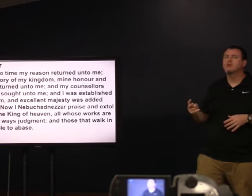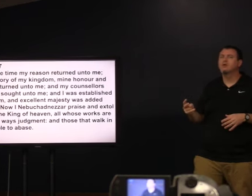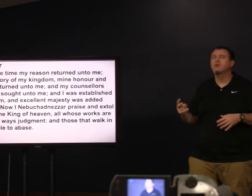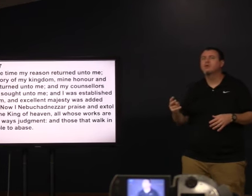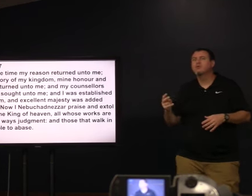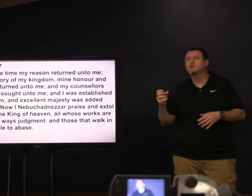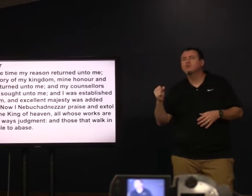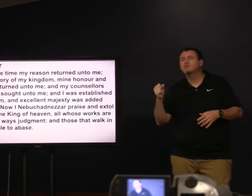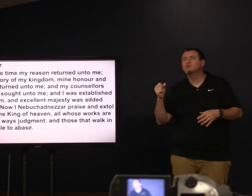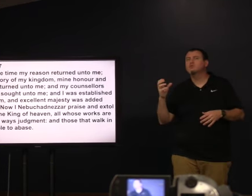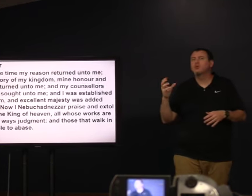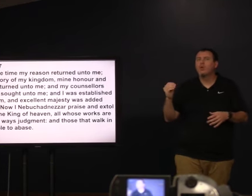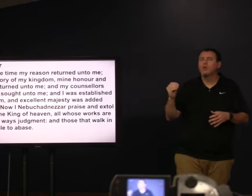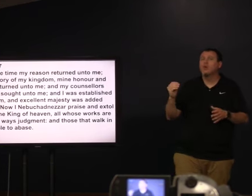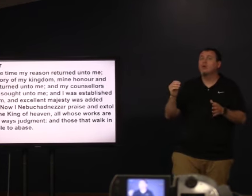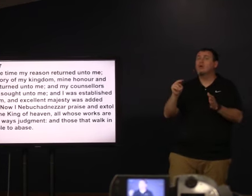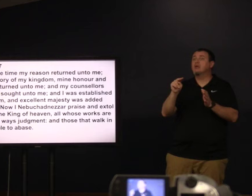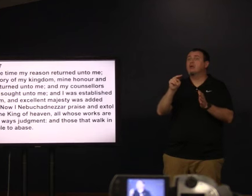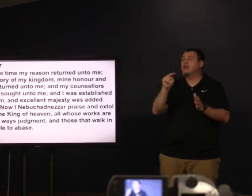And we will see